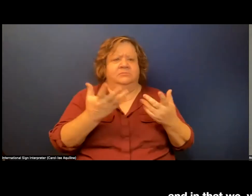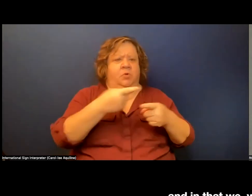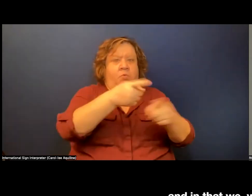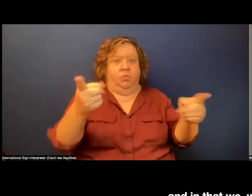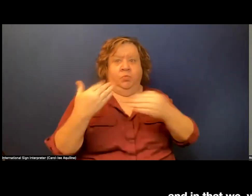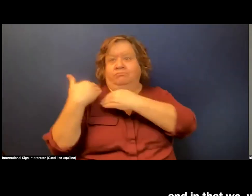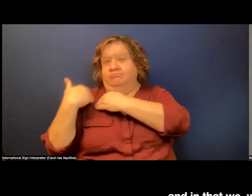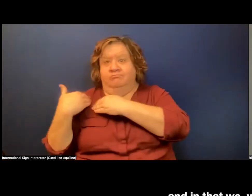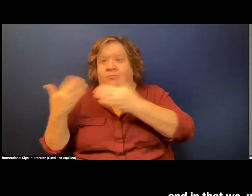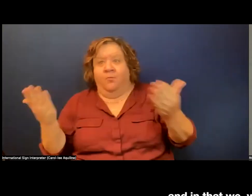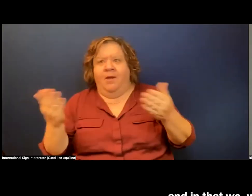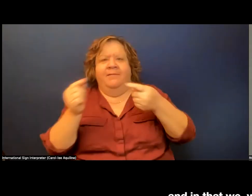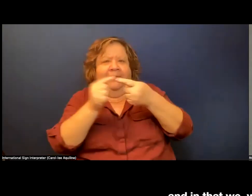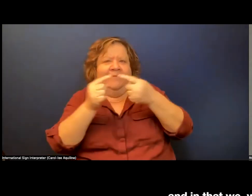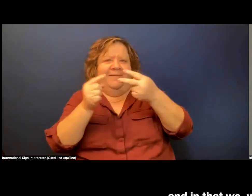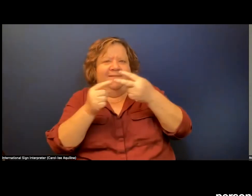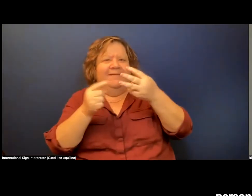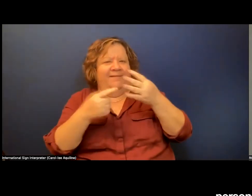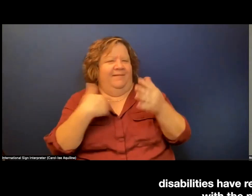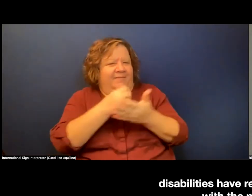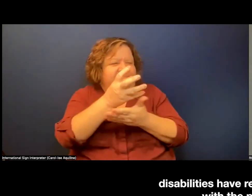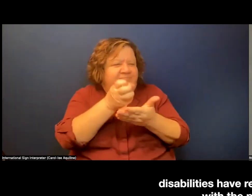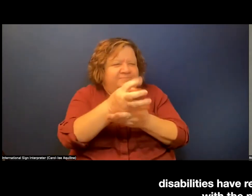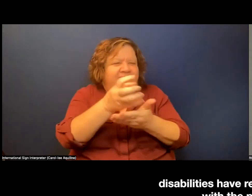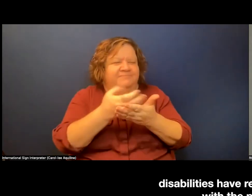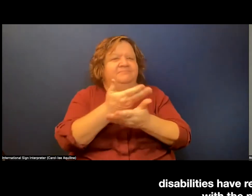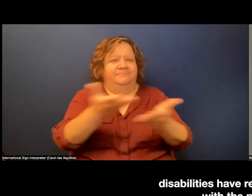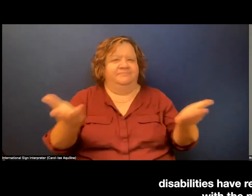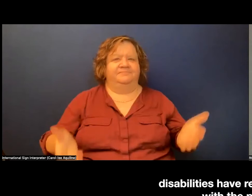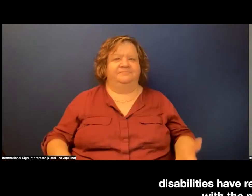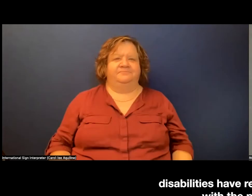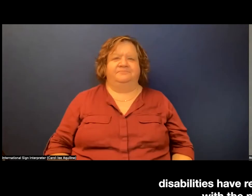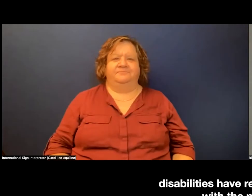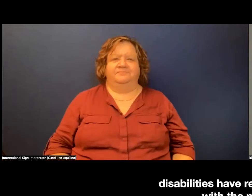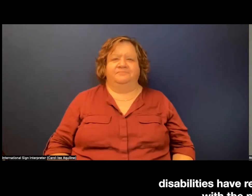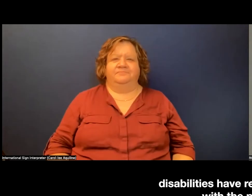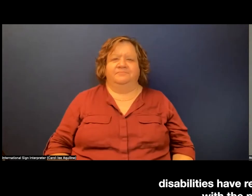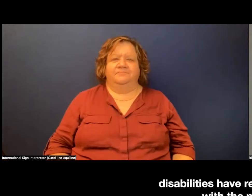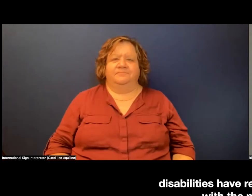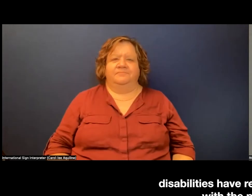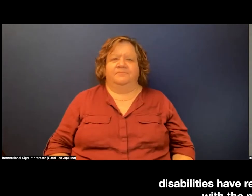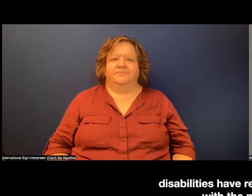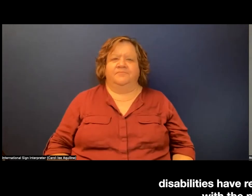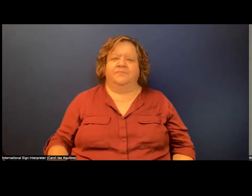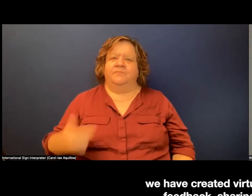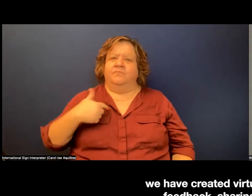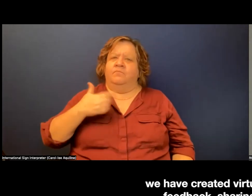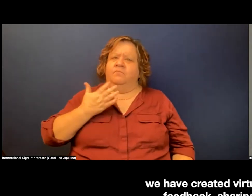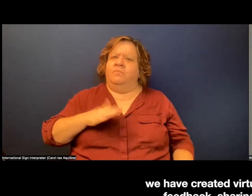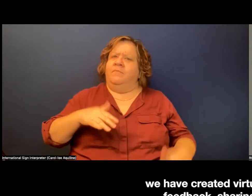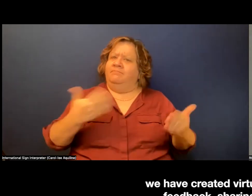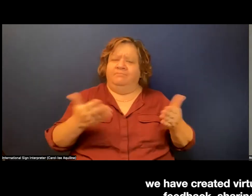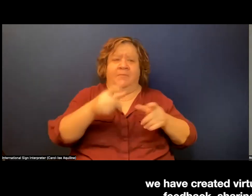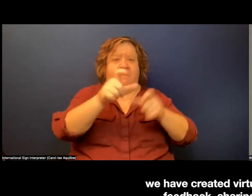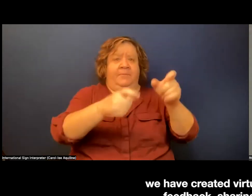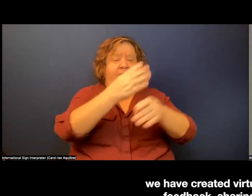we ensured that persons with disabilities have regular interaction with the